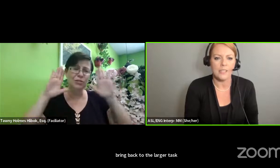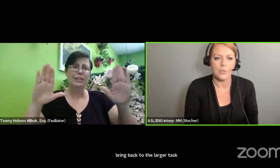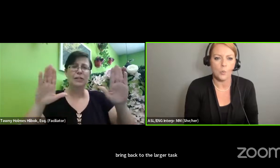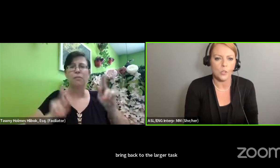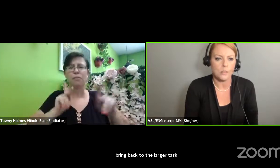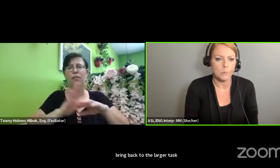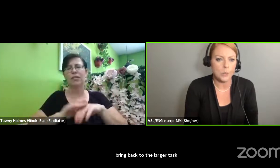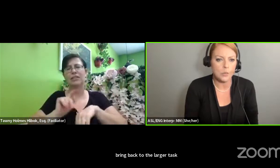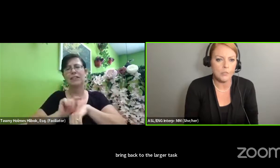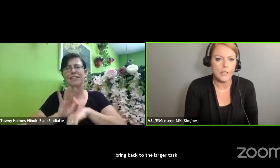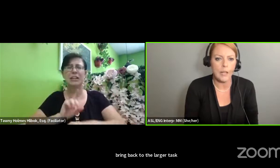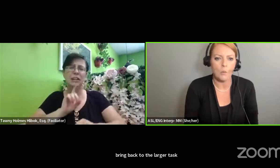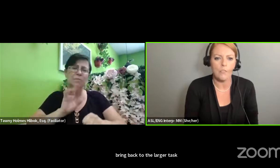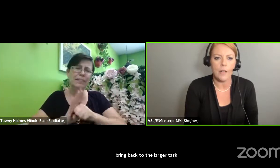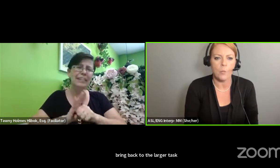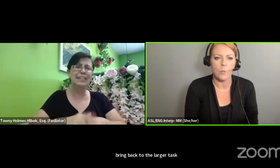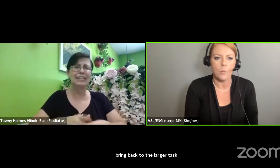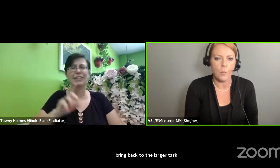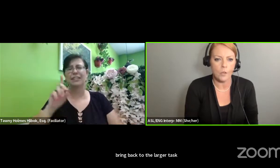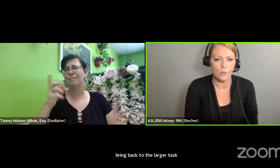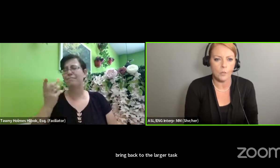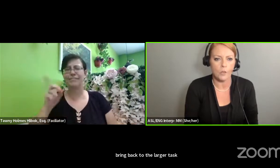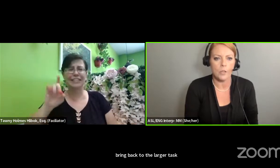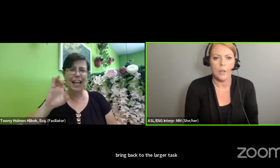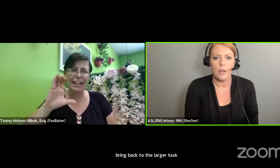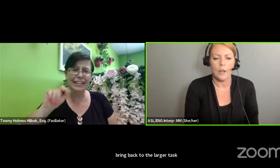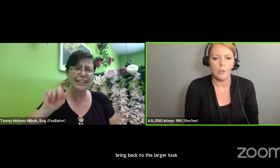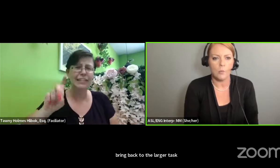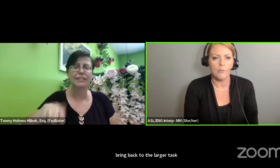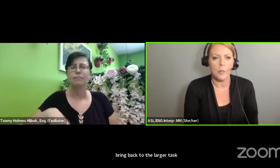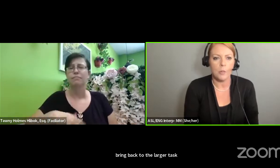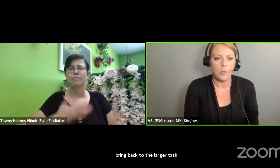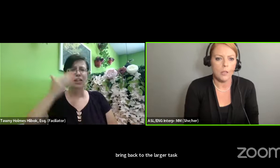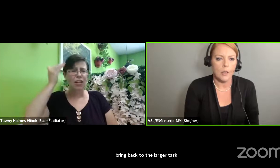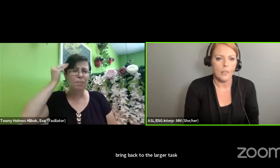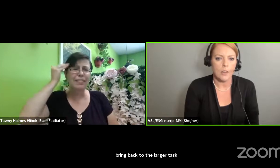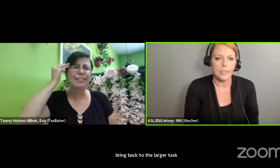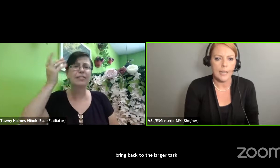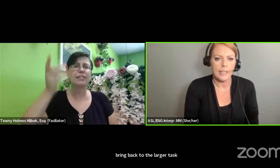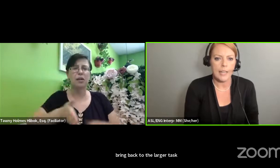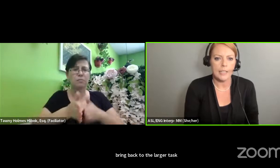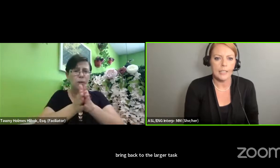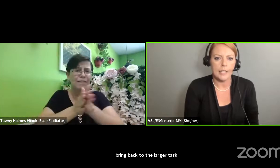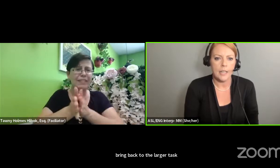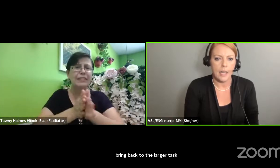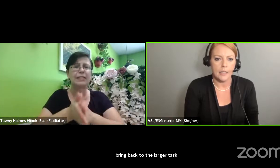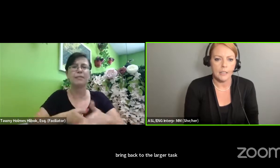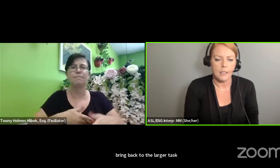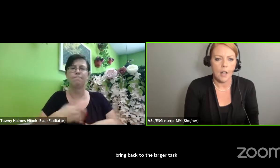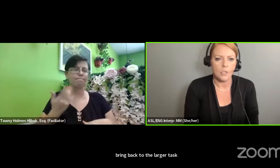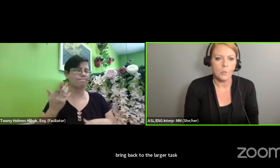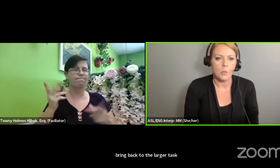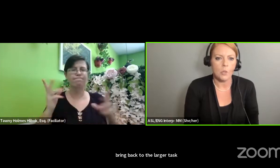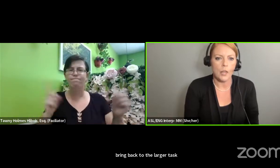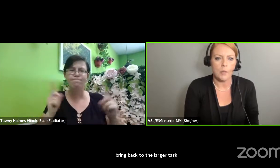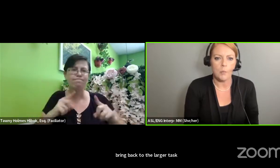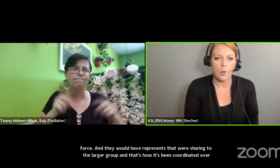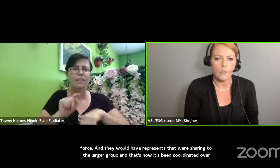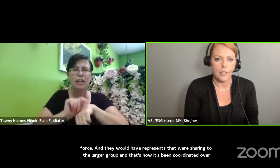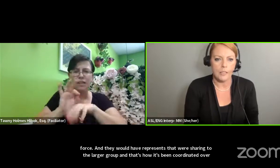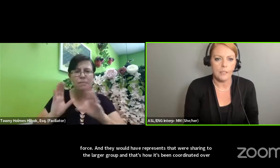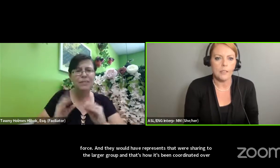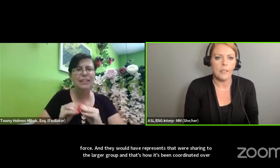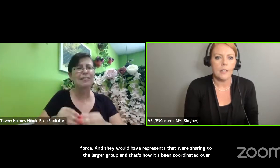several months. And it's worked beautifully. And we've had a wonderful group of people that are dedicated and knowledgeable